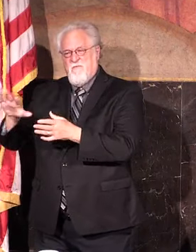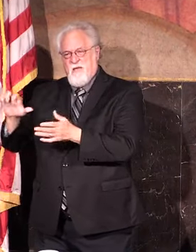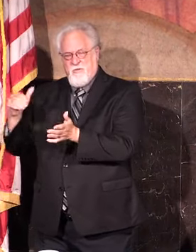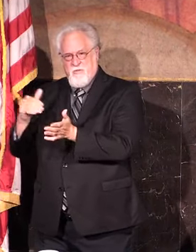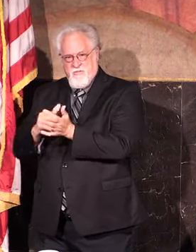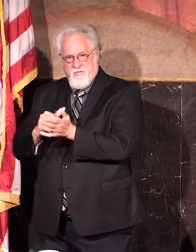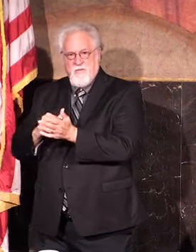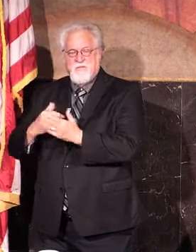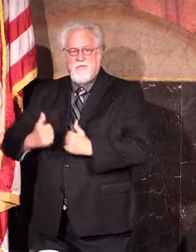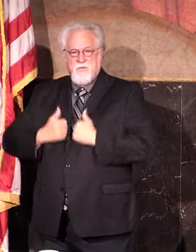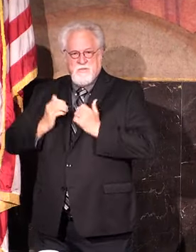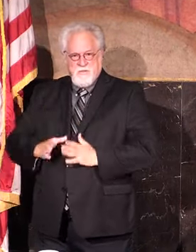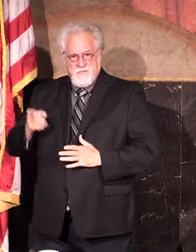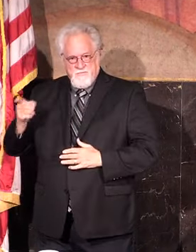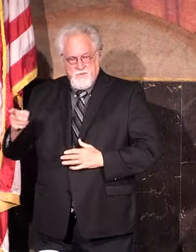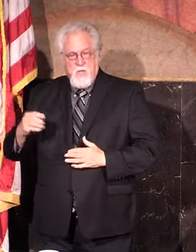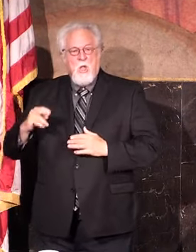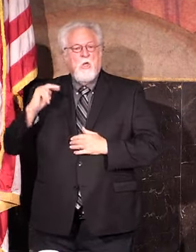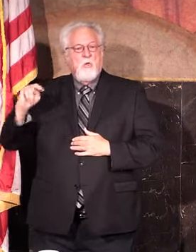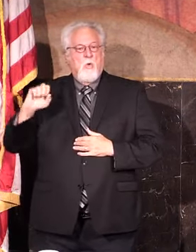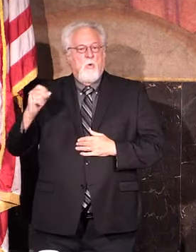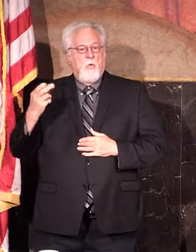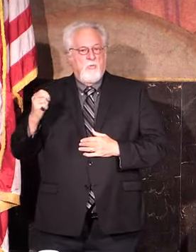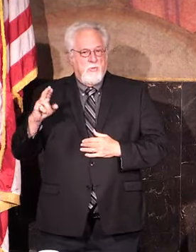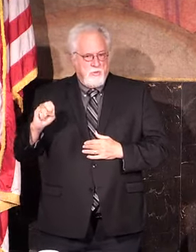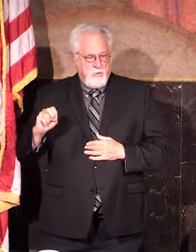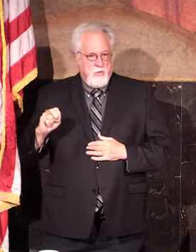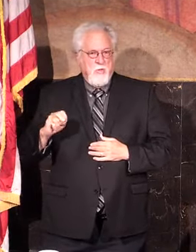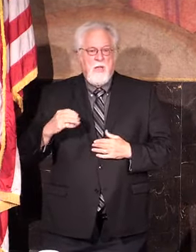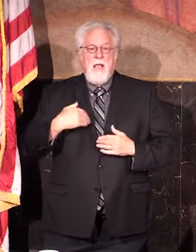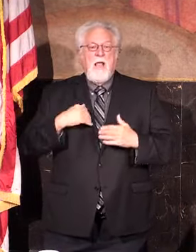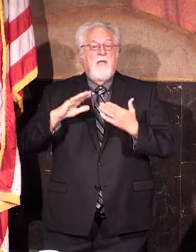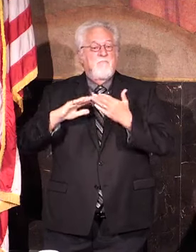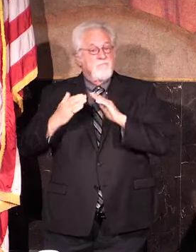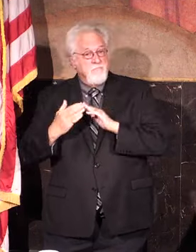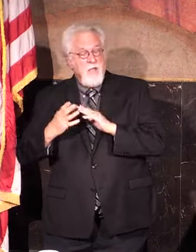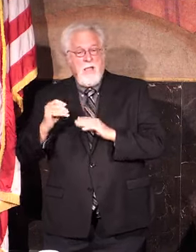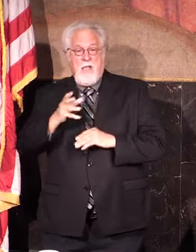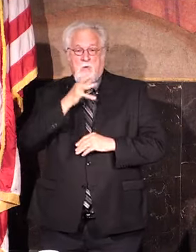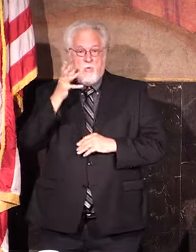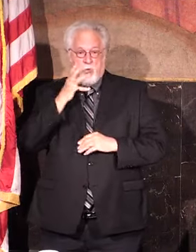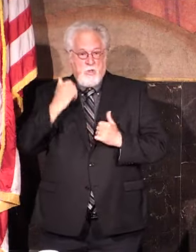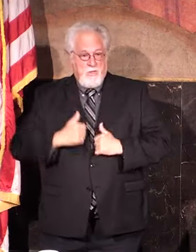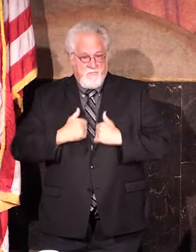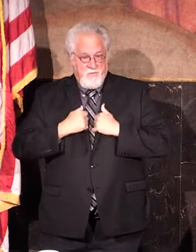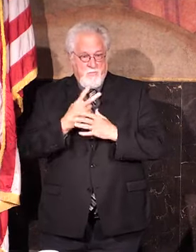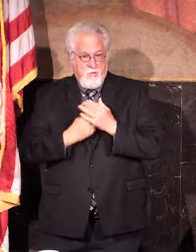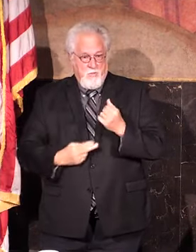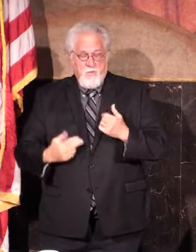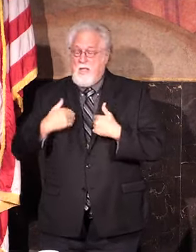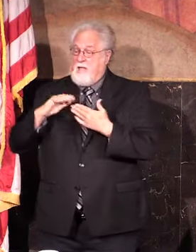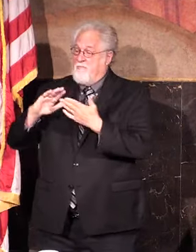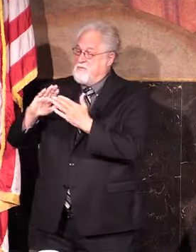North Shore home. And the North Shore consists of urban living and rural living. We have